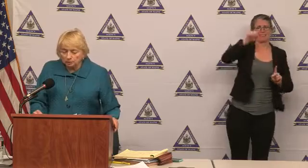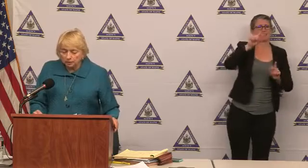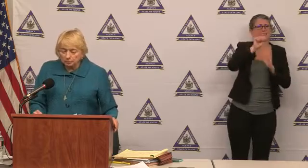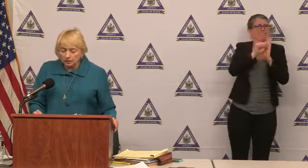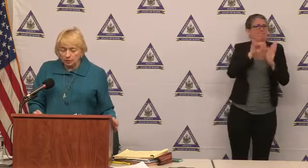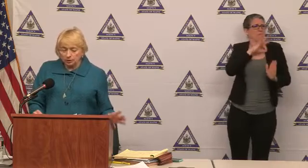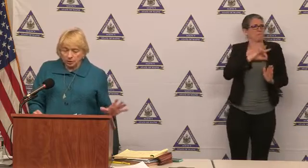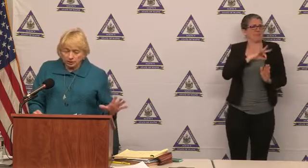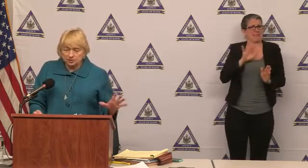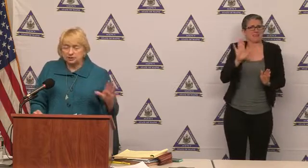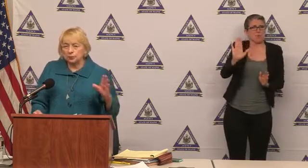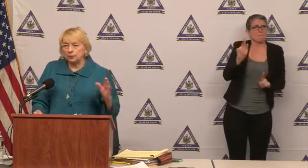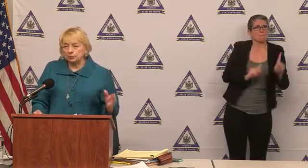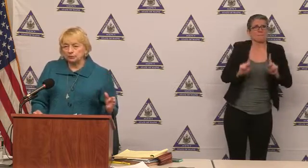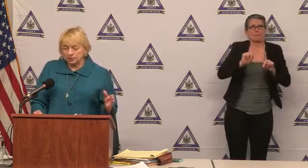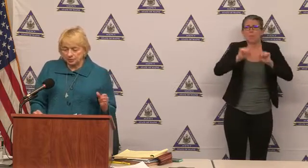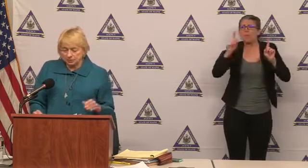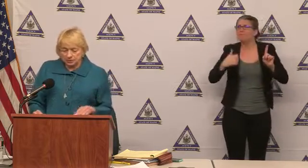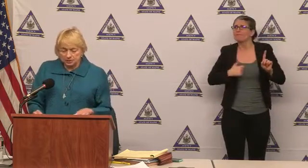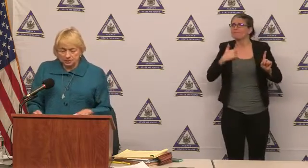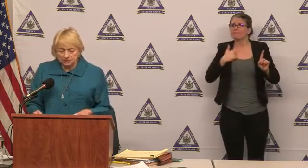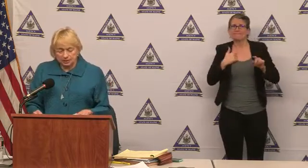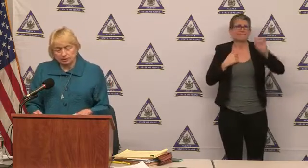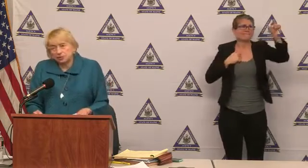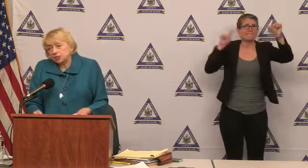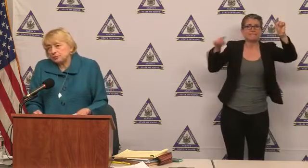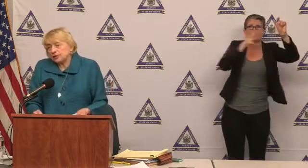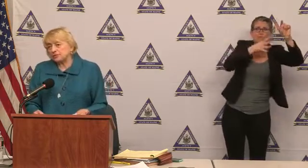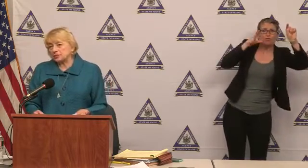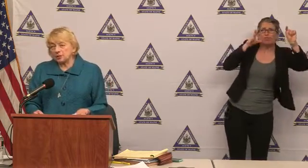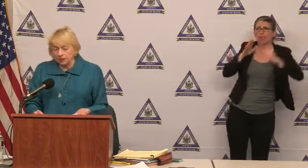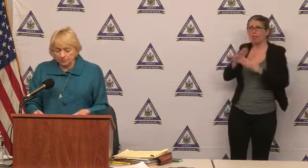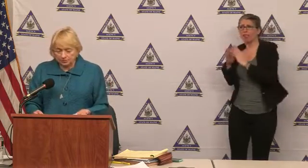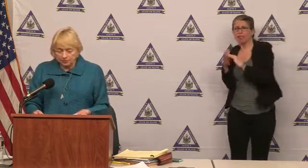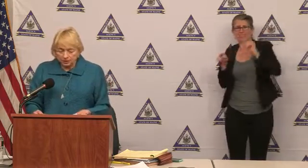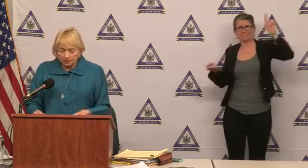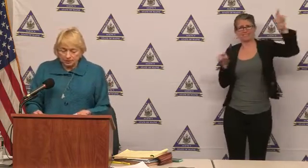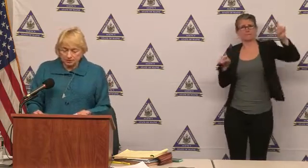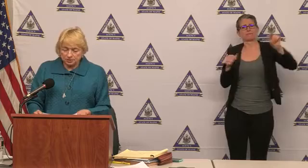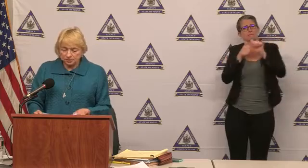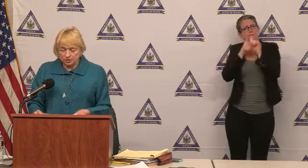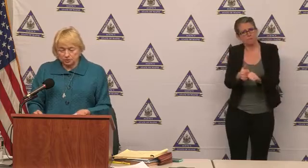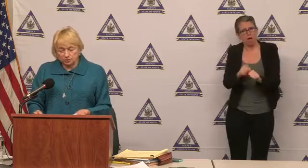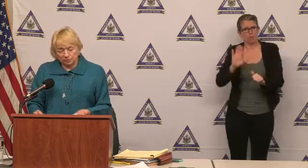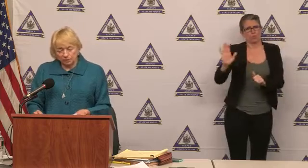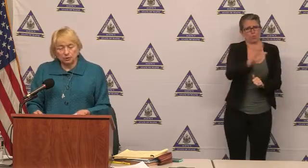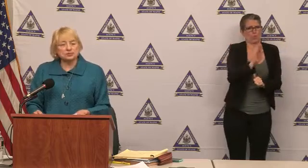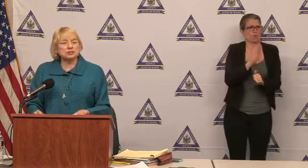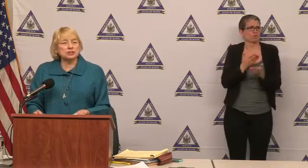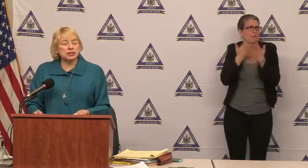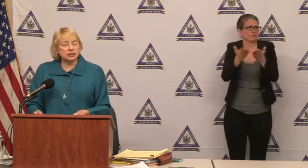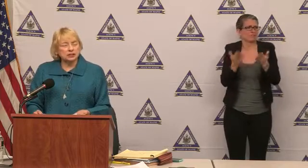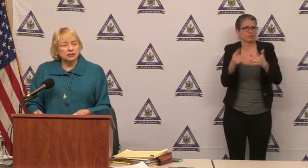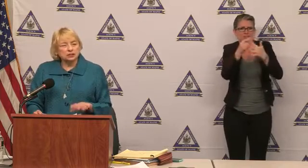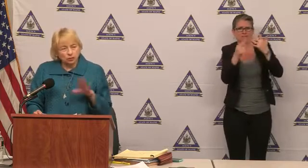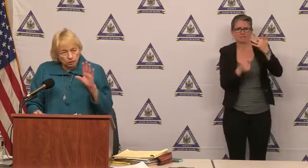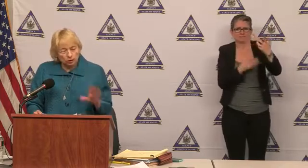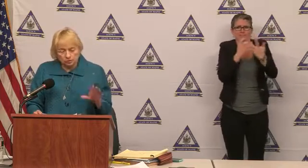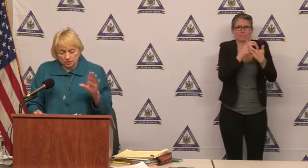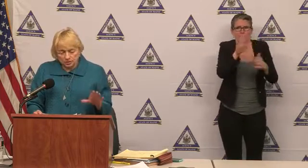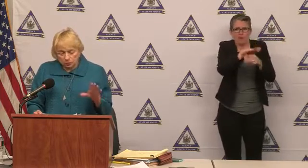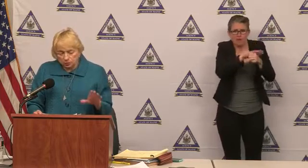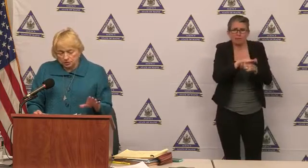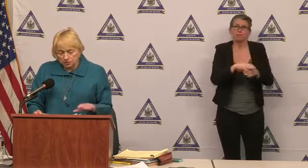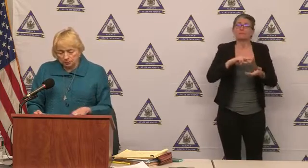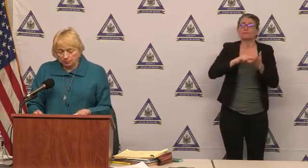strongly recommended all non-essential public-facing businesses like gyms, hair salons, theaters, casinos, shopping malls, and the like to close